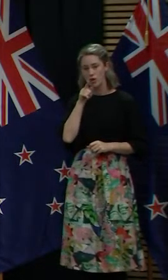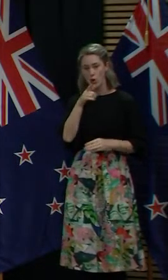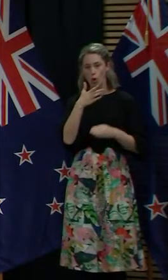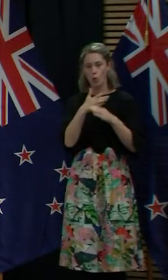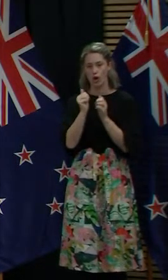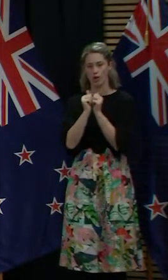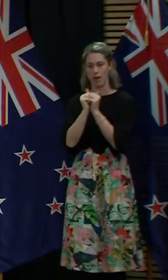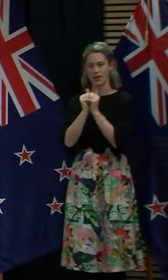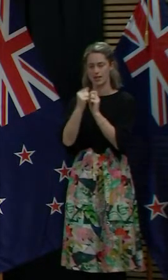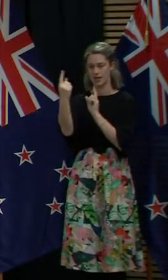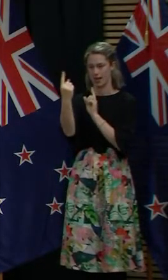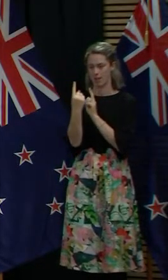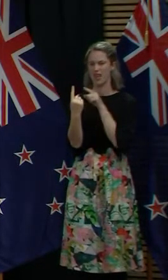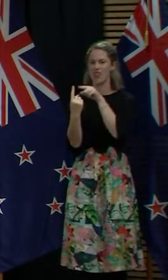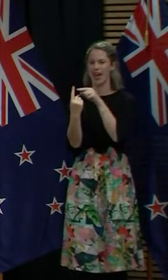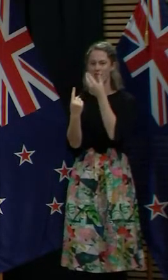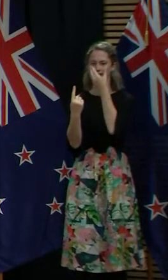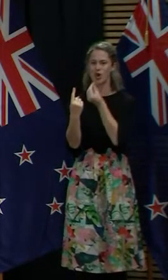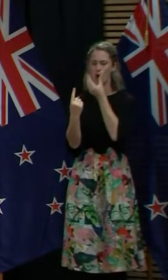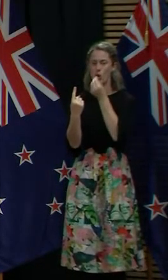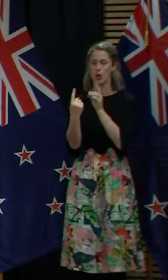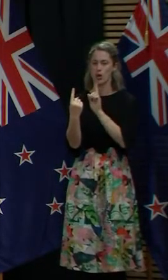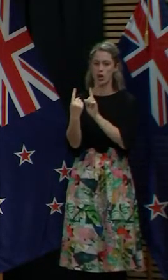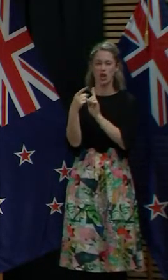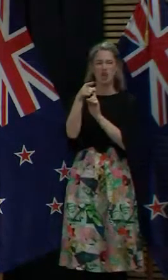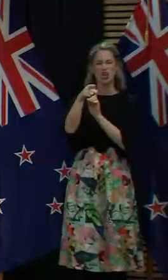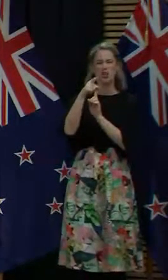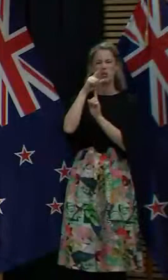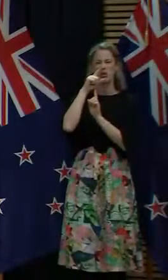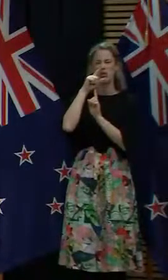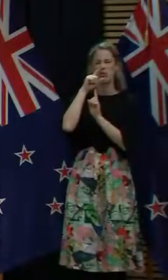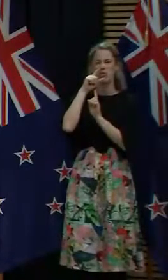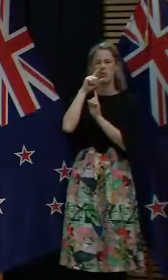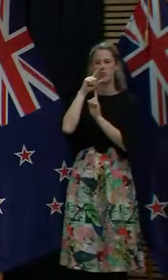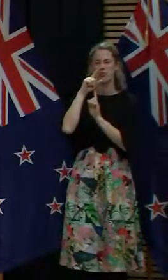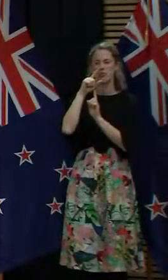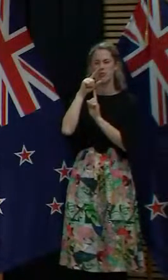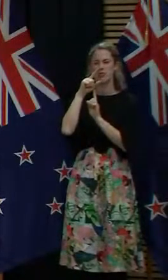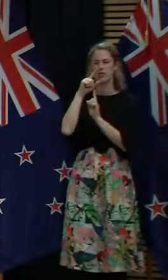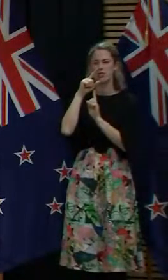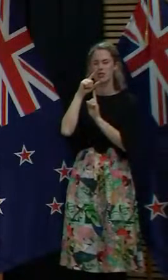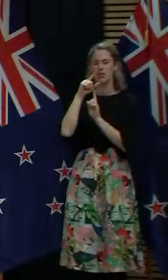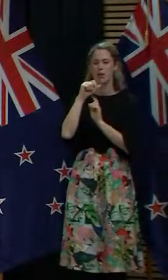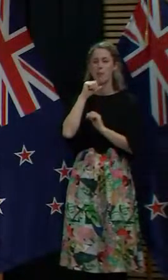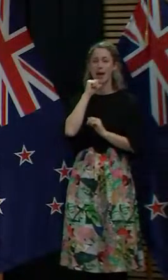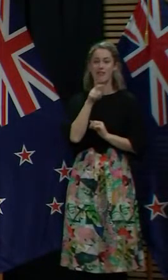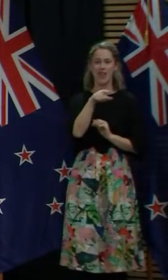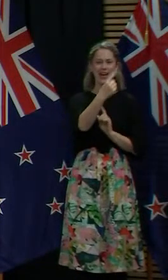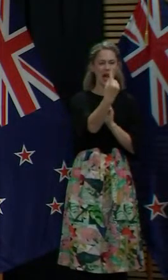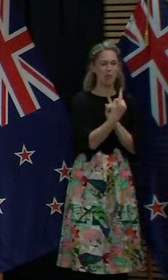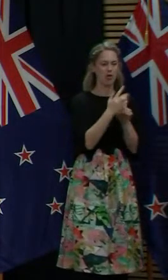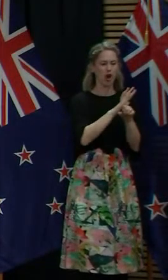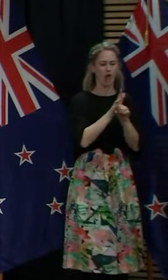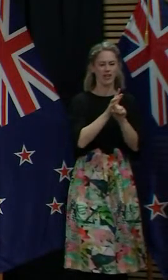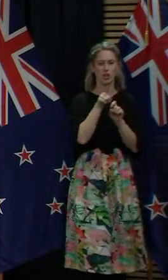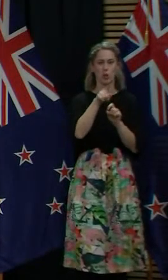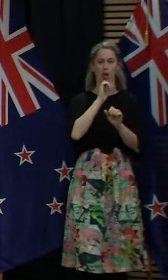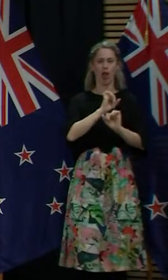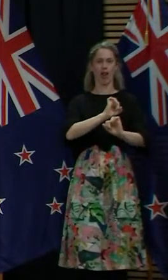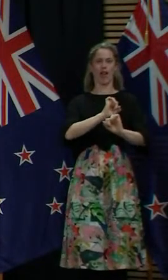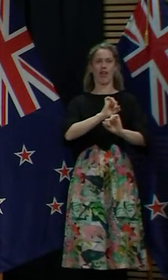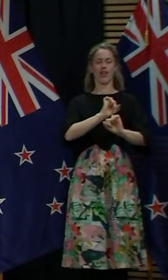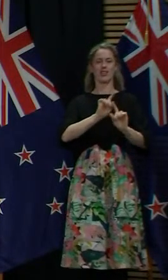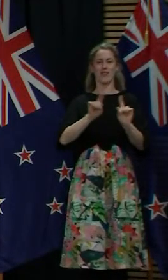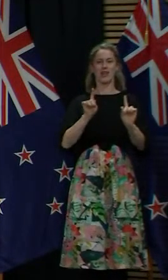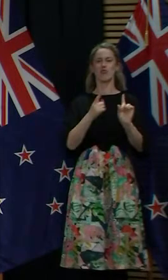workmate that shows up to work with flu, you probably wouldn't react in the way that we want to react if a workmate shows up with COVID. So